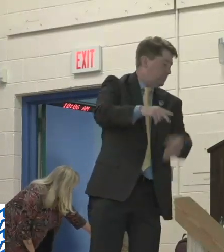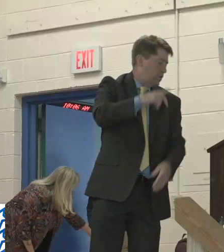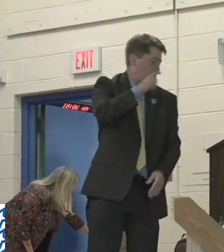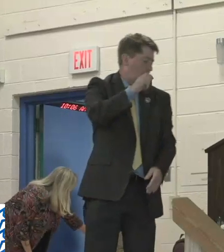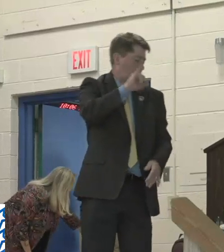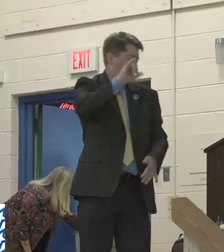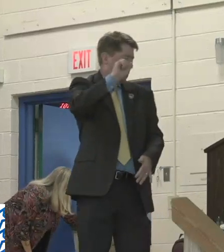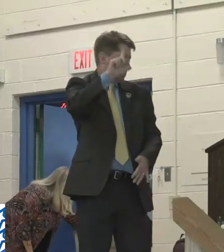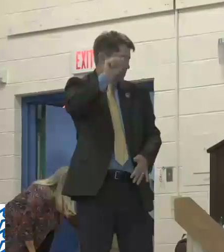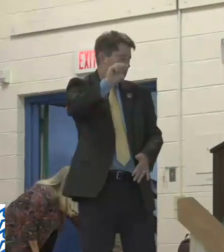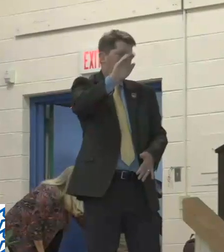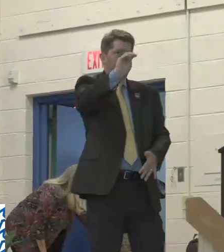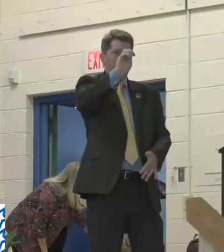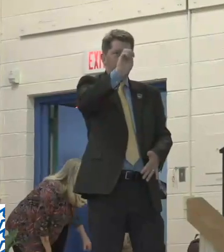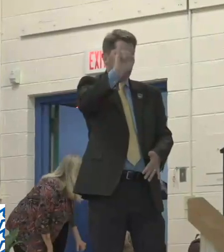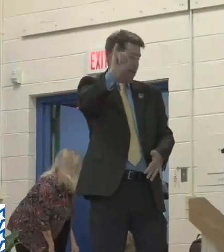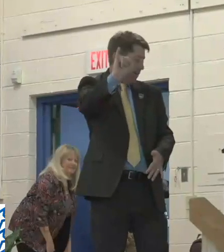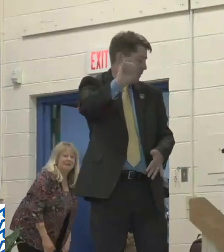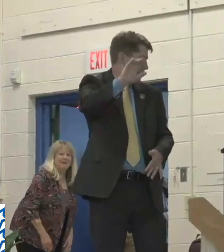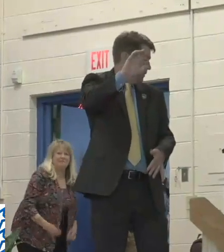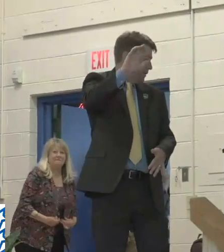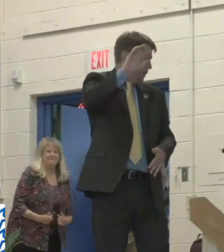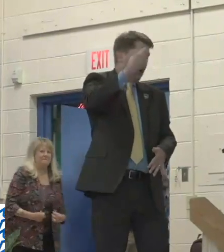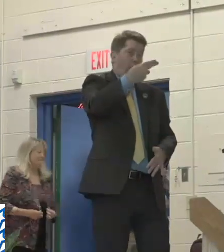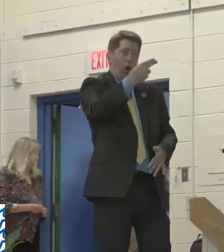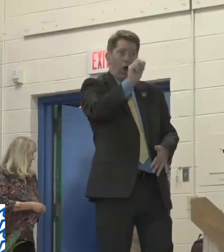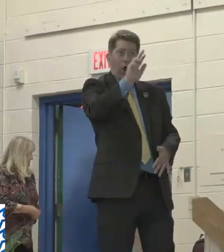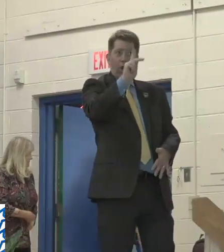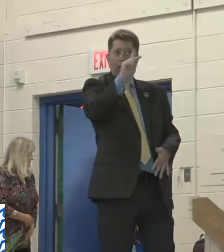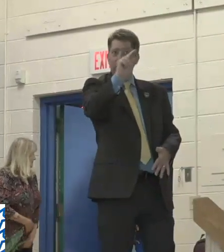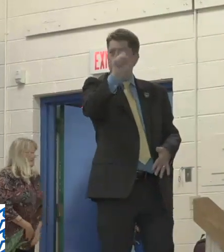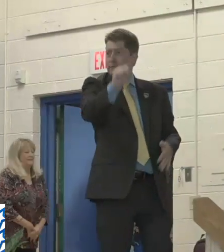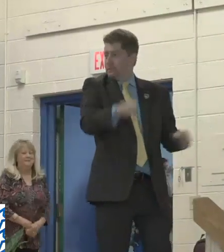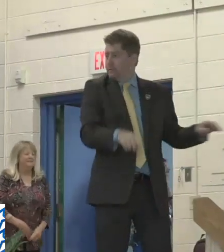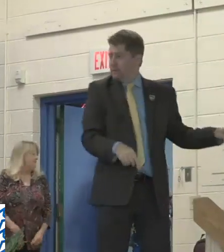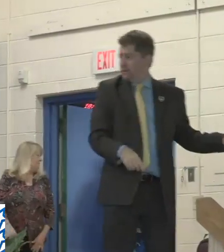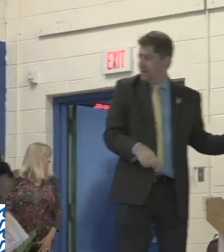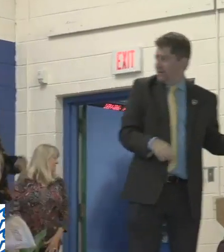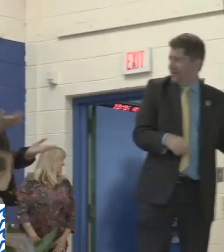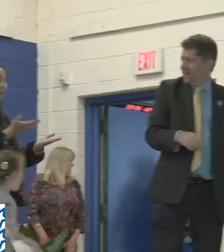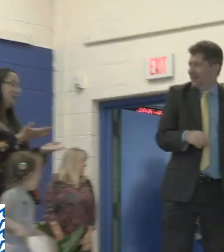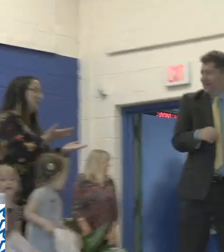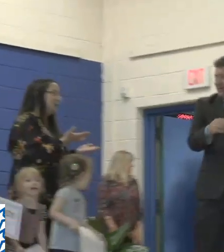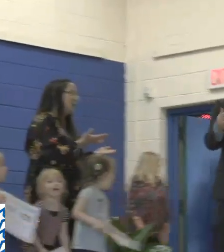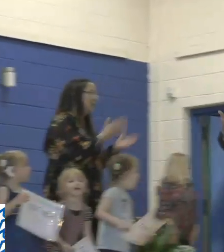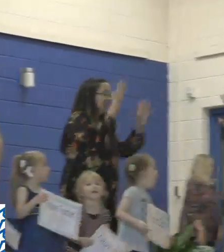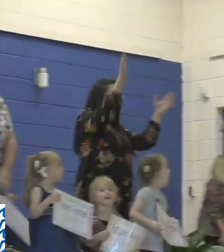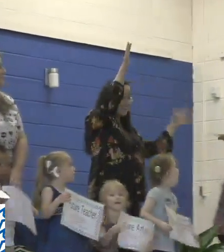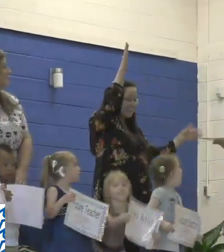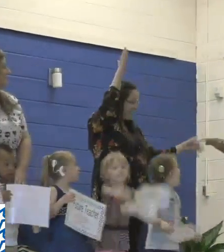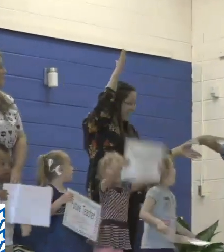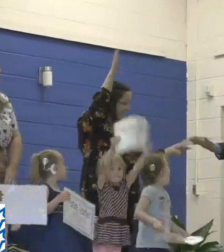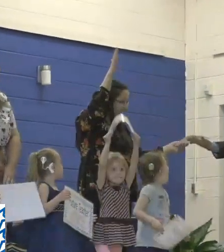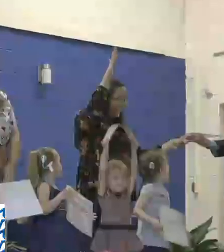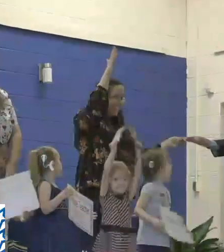and dancing. And this is to Isla Mae Harkins, who is also not here.